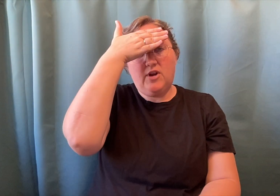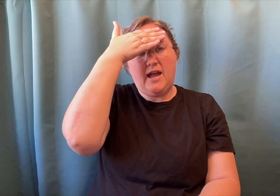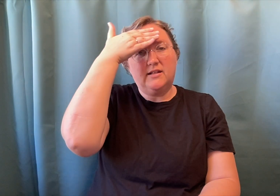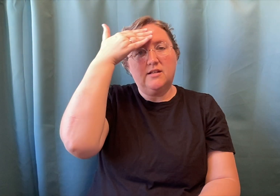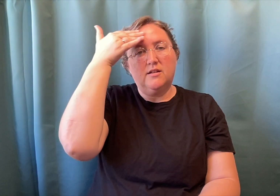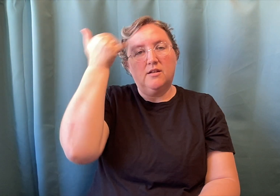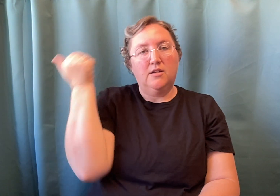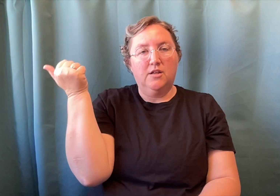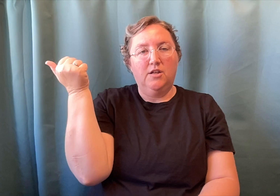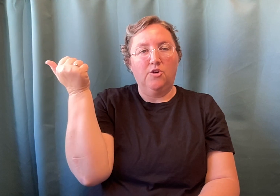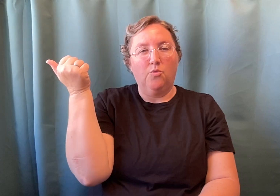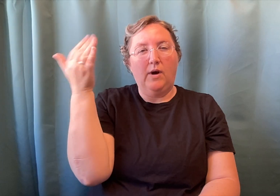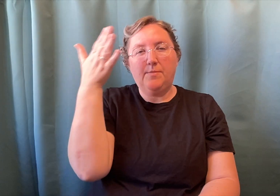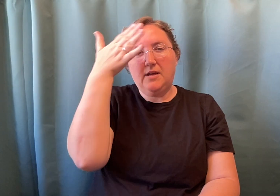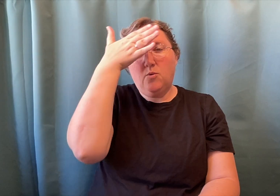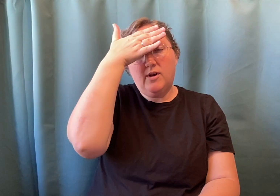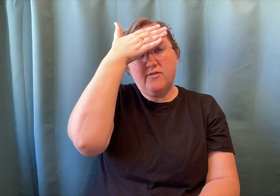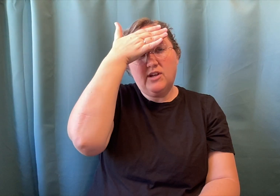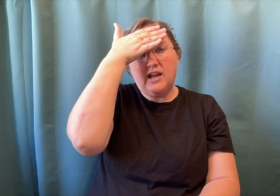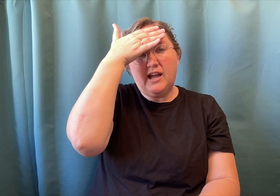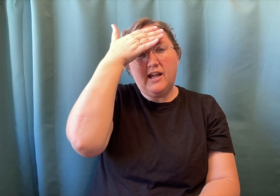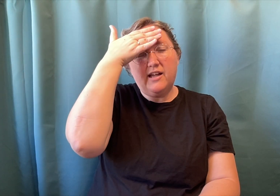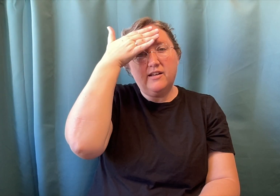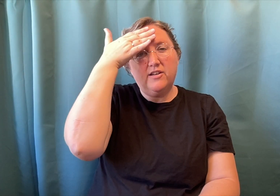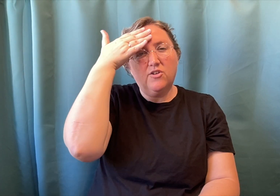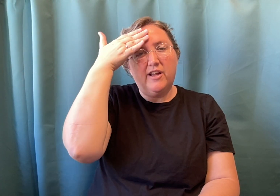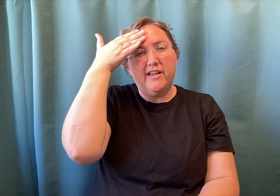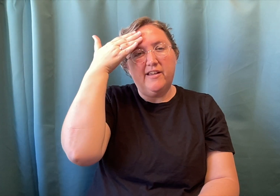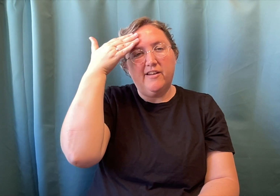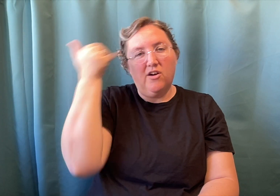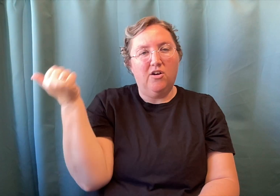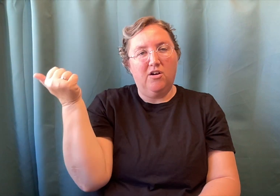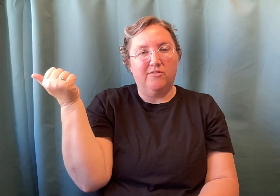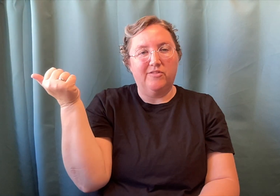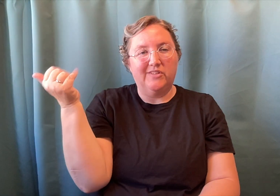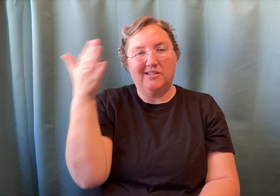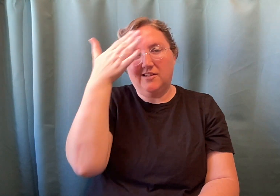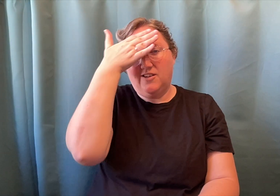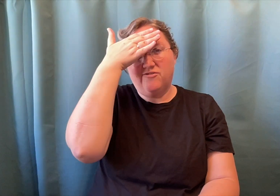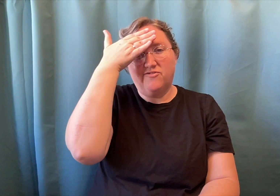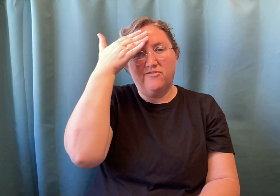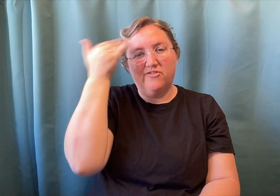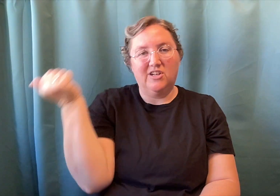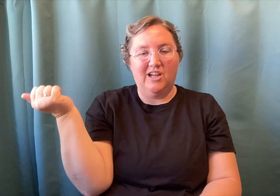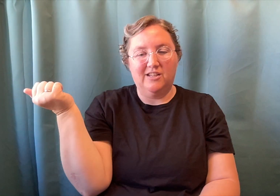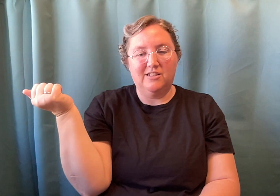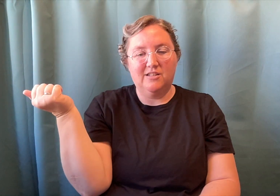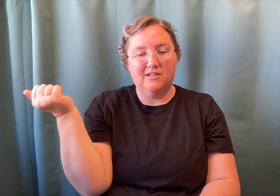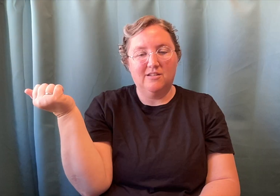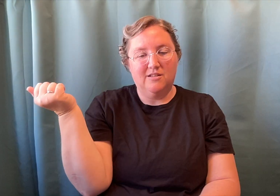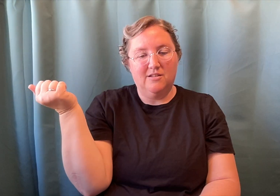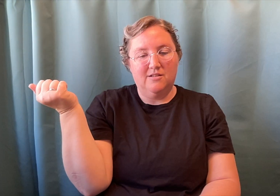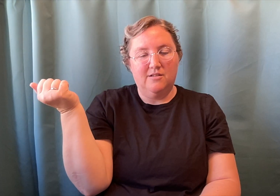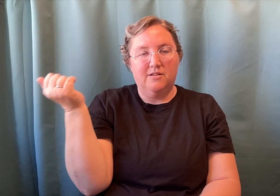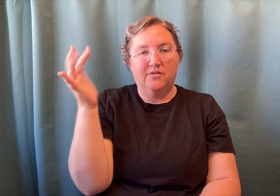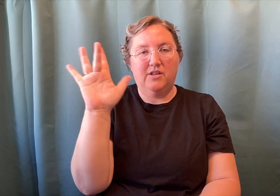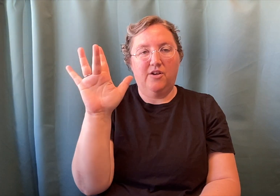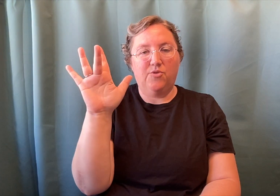Forget. You're wiping whatever you had in your head off of it. I forgot. The other one